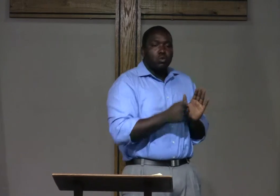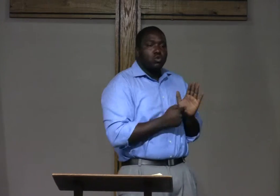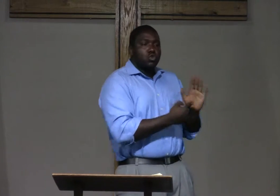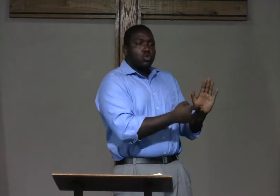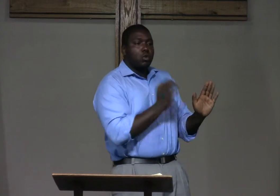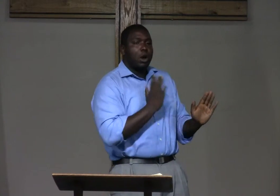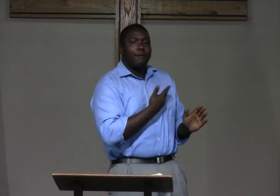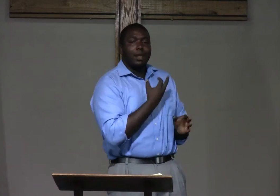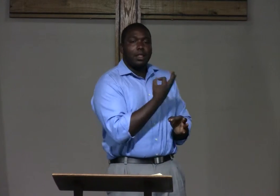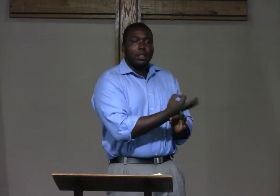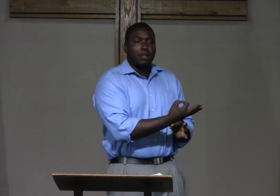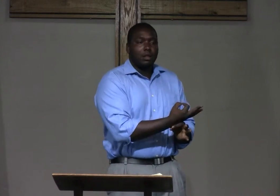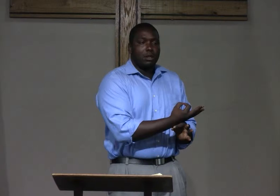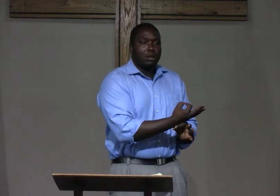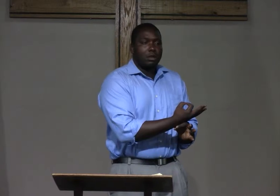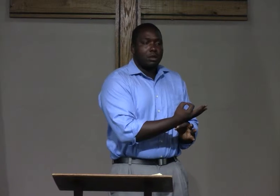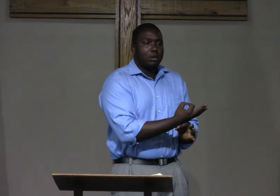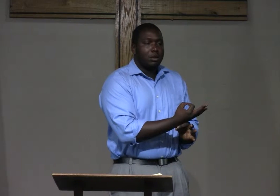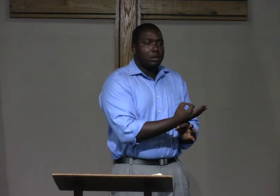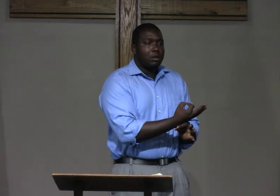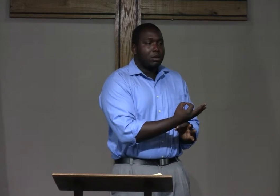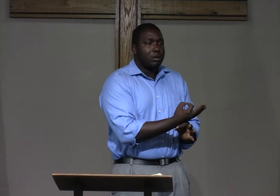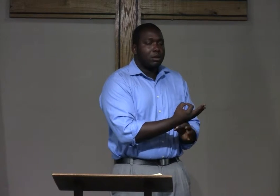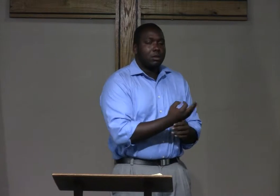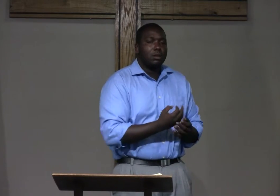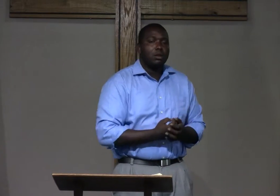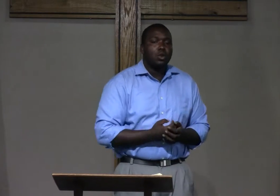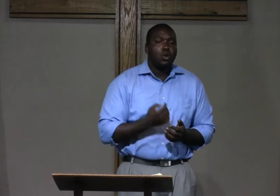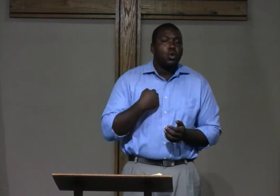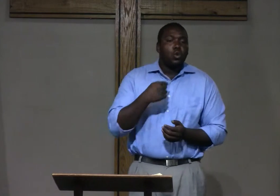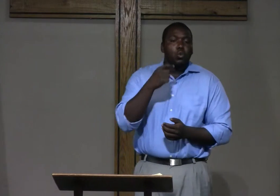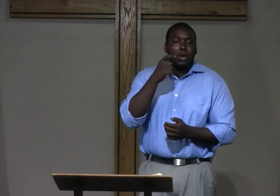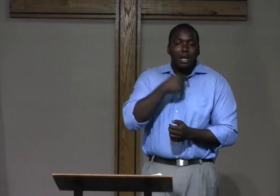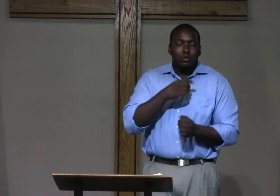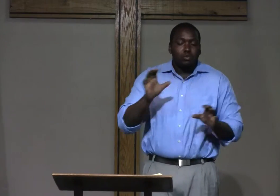anything, we have not shown our faith.